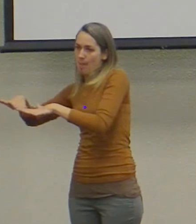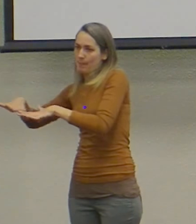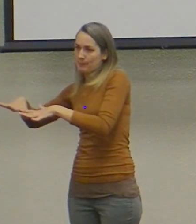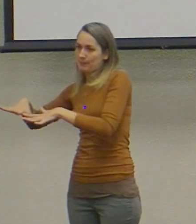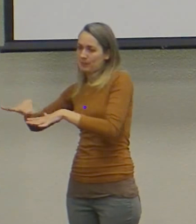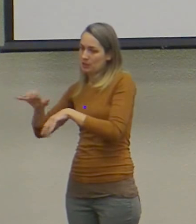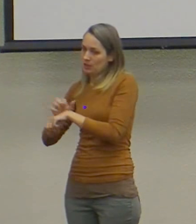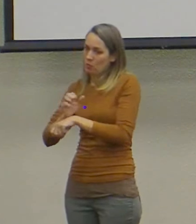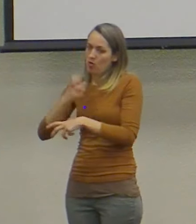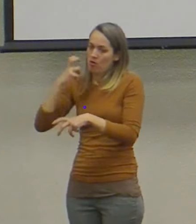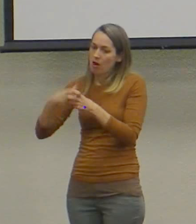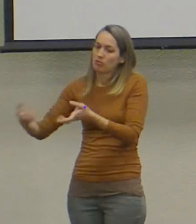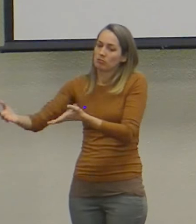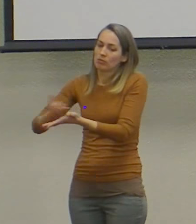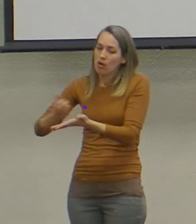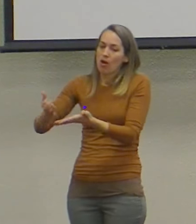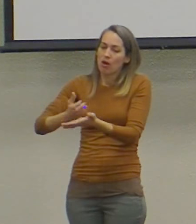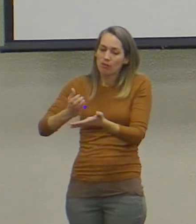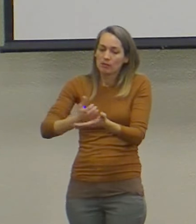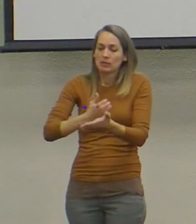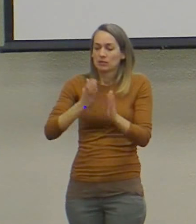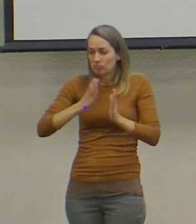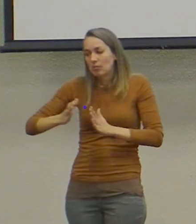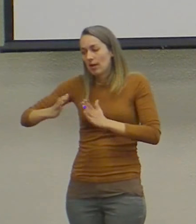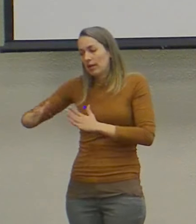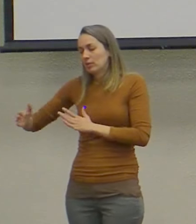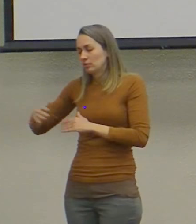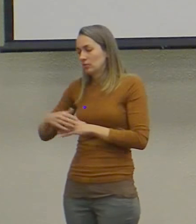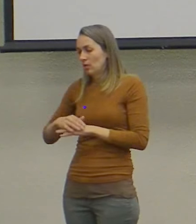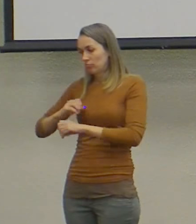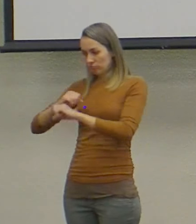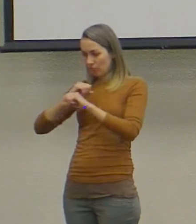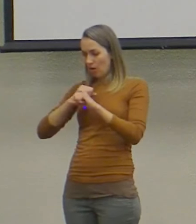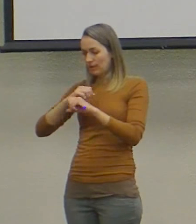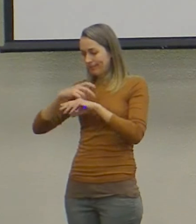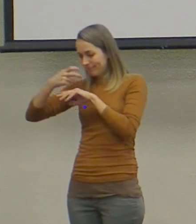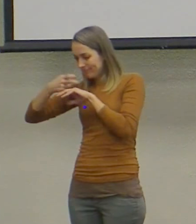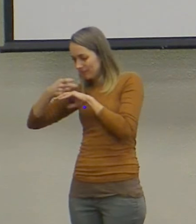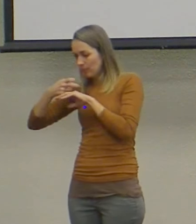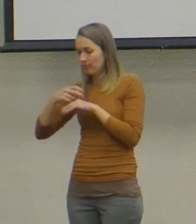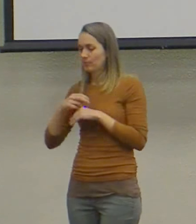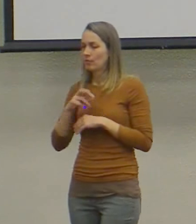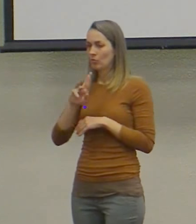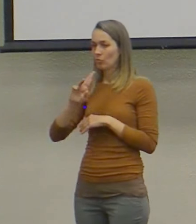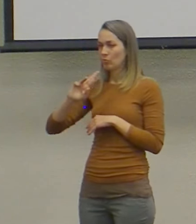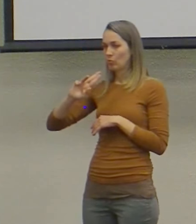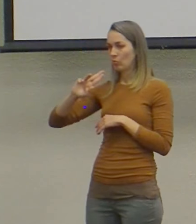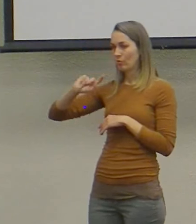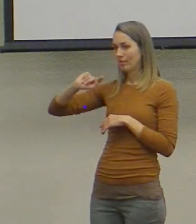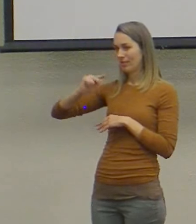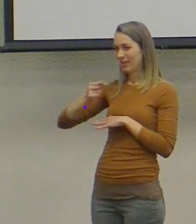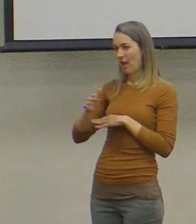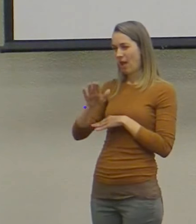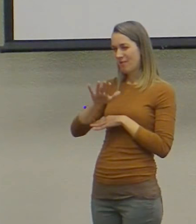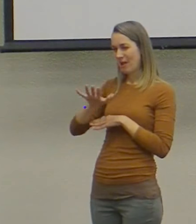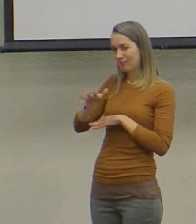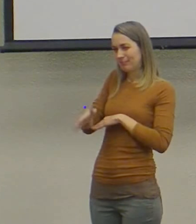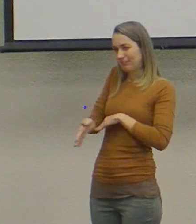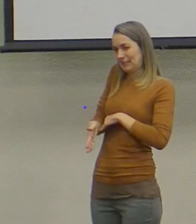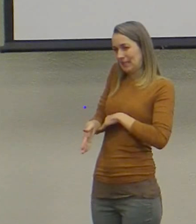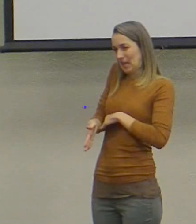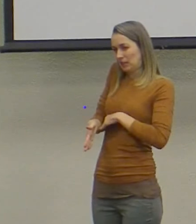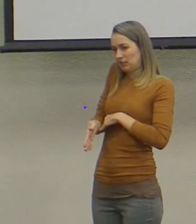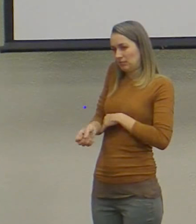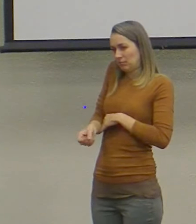harvest and to prepare. Ruth slips in, and as Scripture says, around midnight,